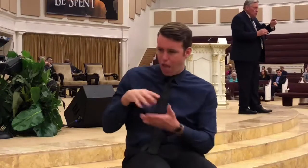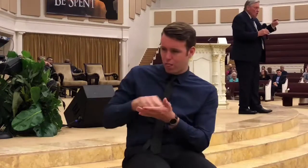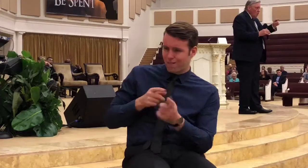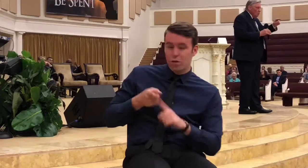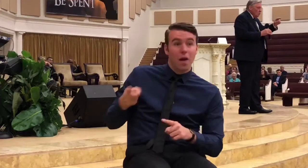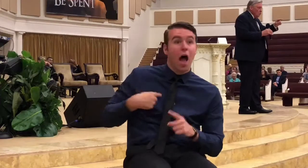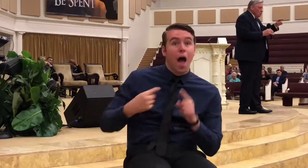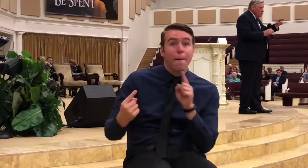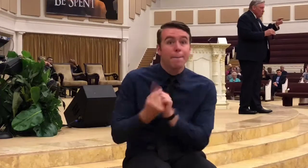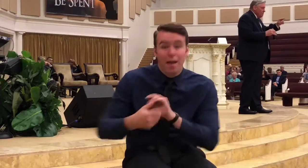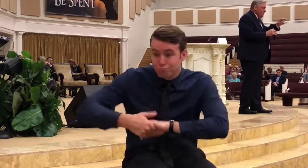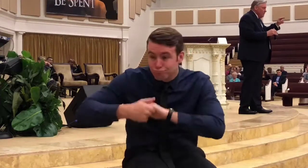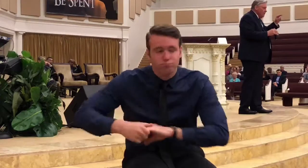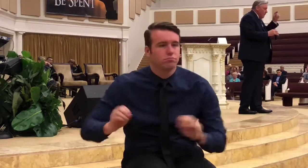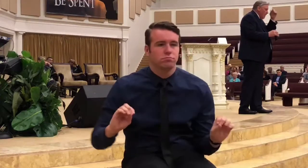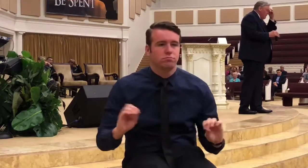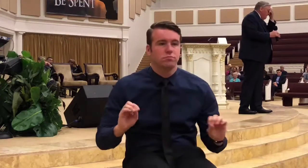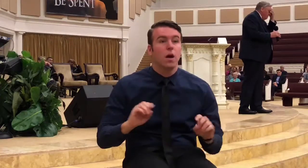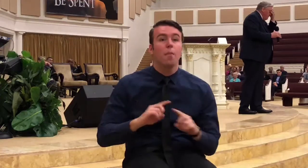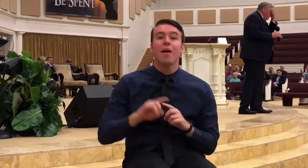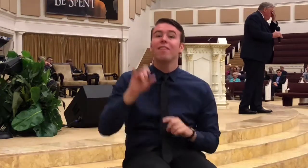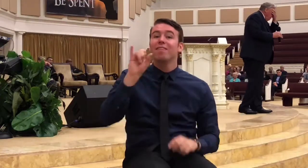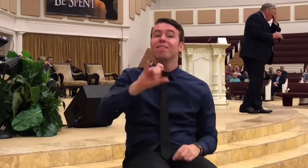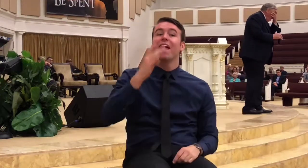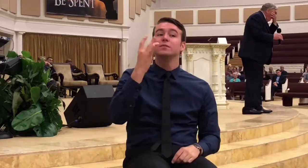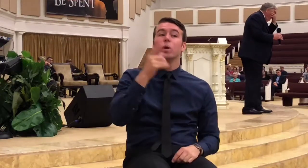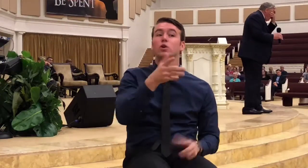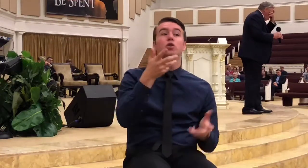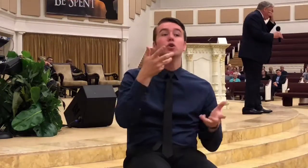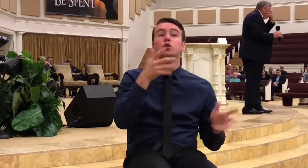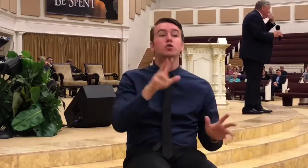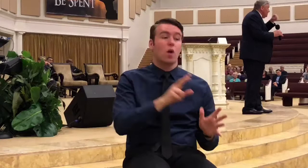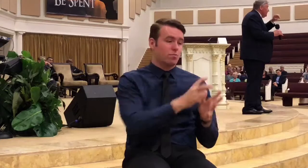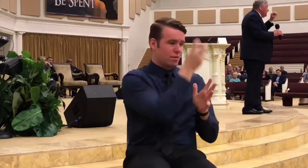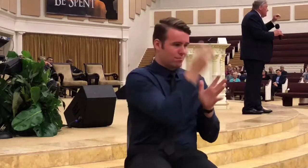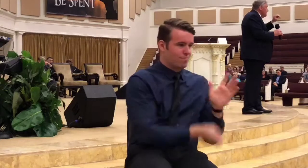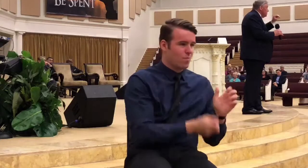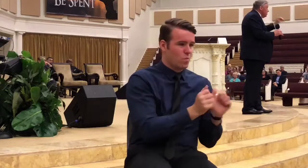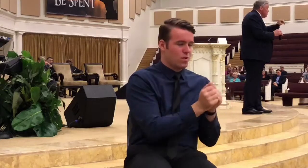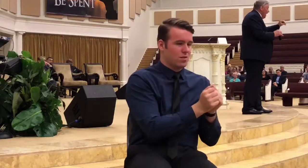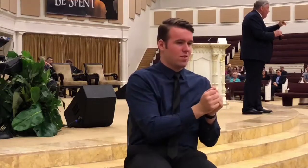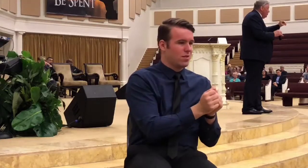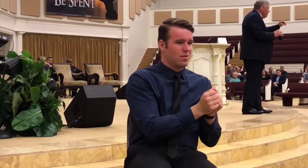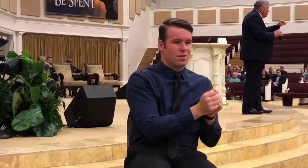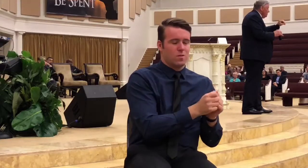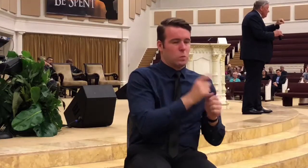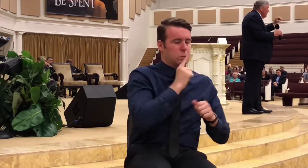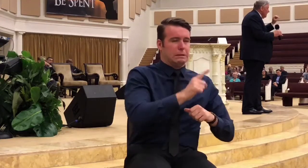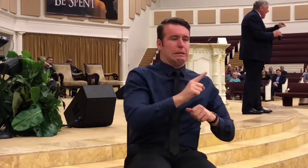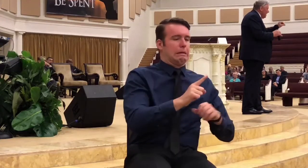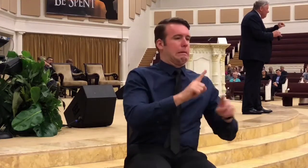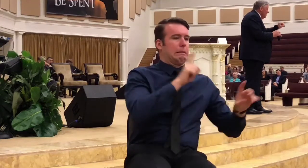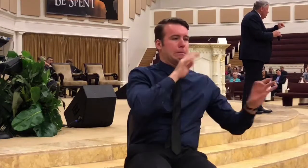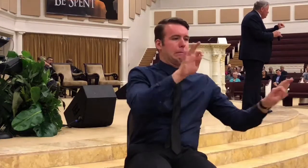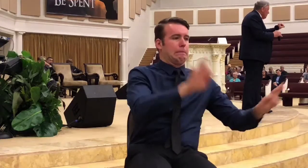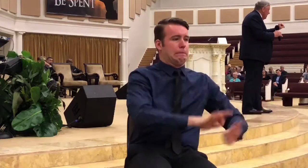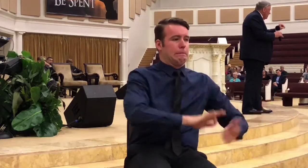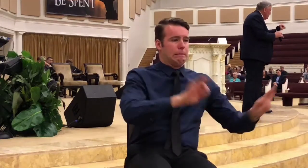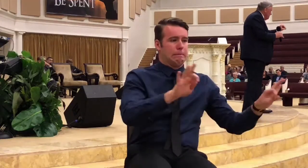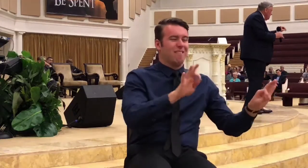this is why you don't want to be caught up in the trivial, shallow lack